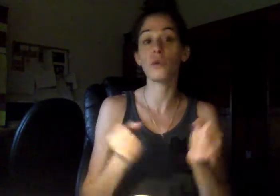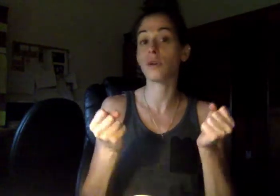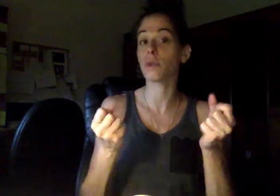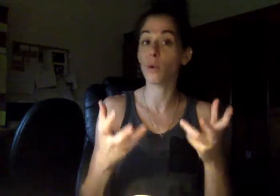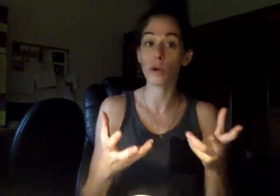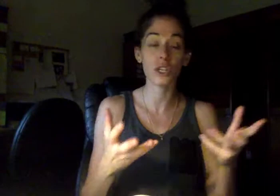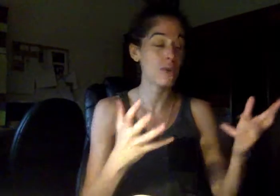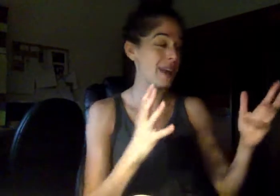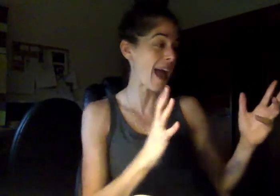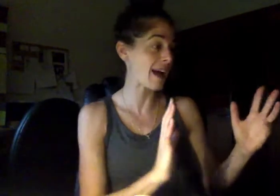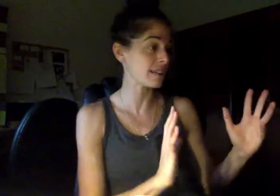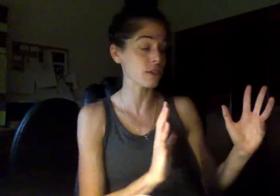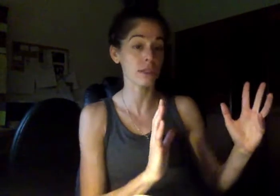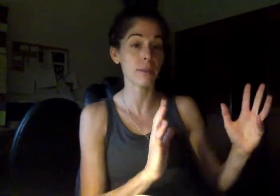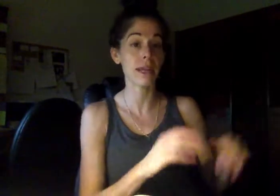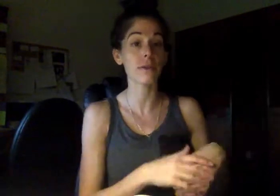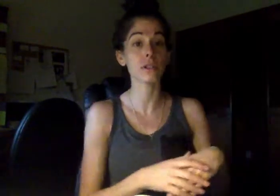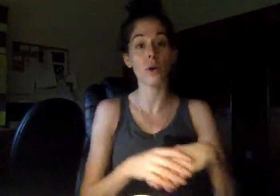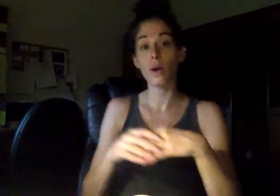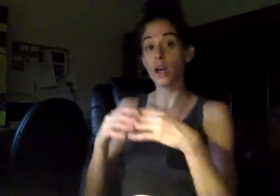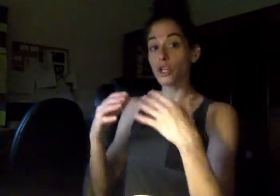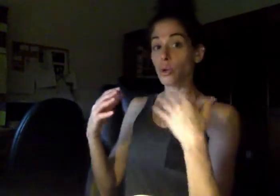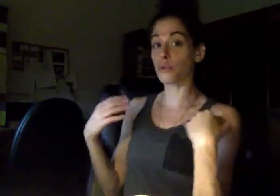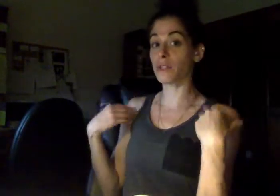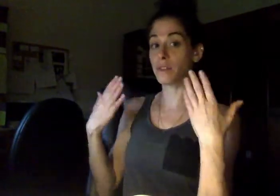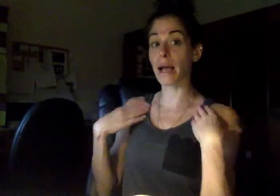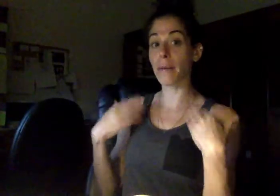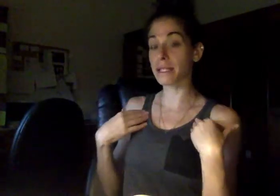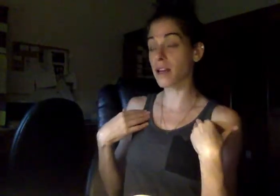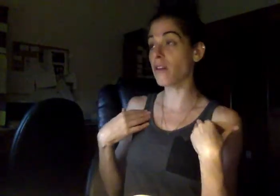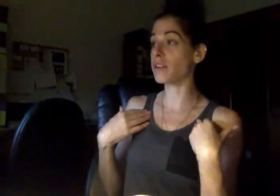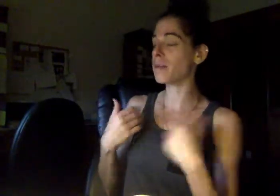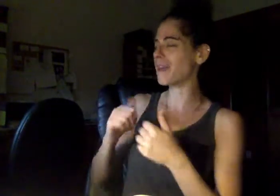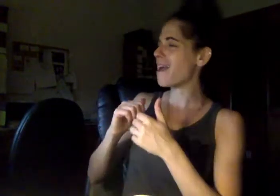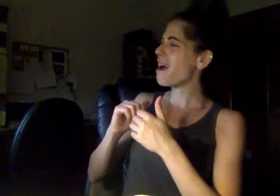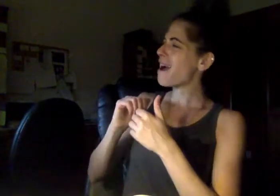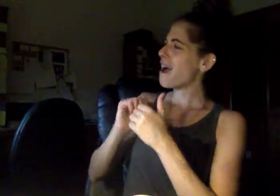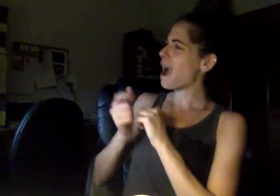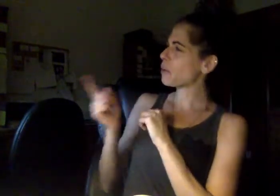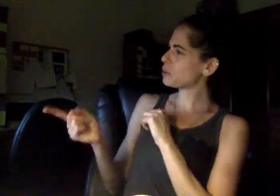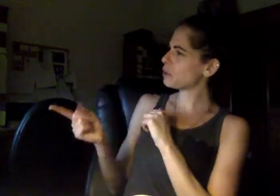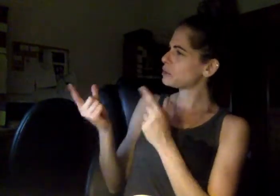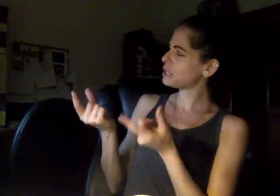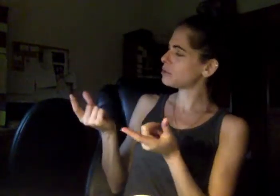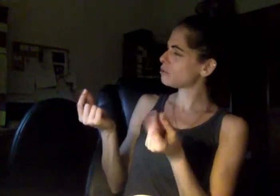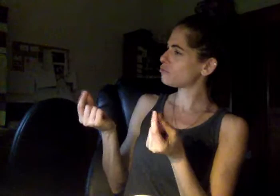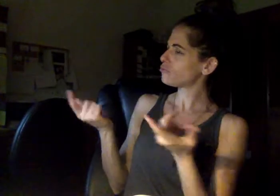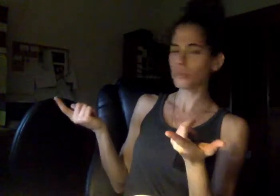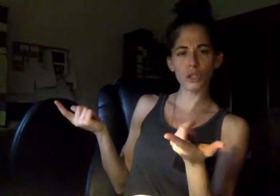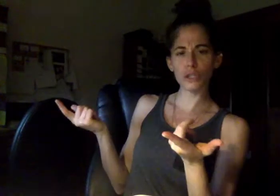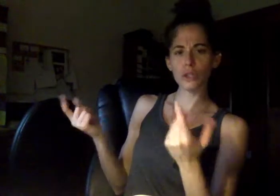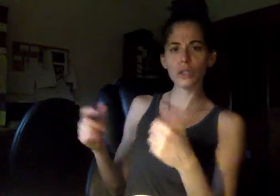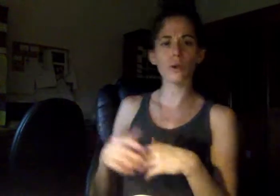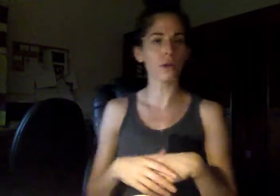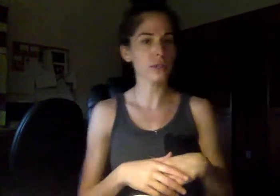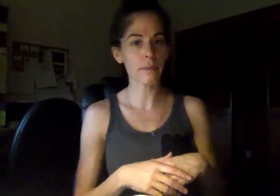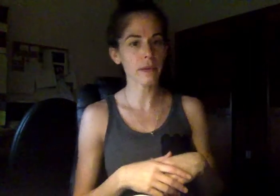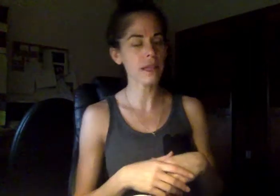can record it. You can act like you're somebody else. So shoulder shifting on myself, and I'm like, how are you? What did you do? Or something like that. And been